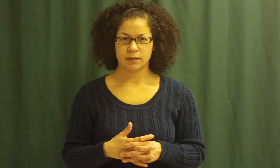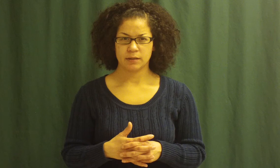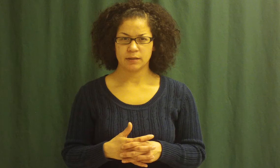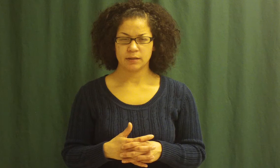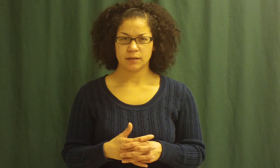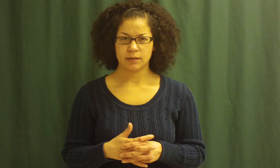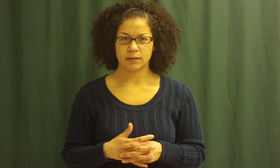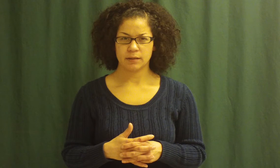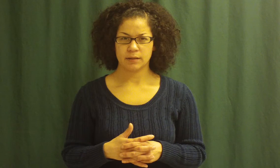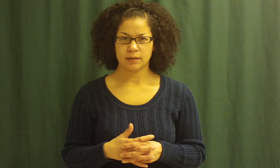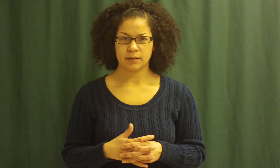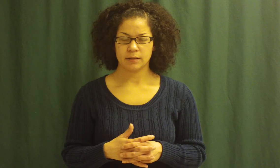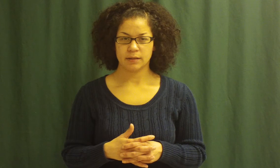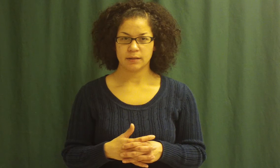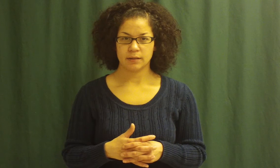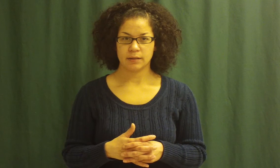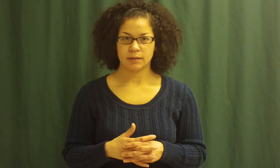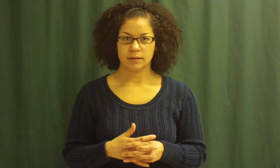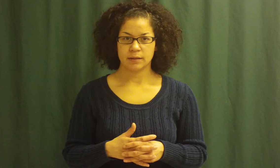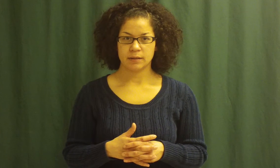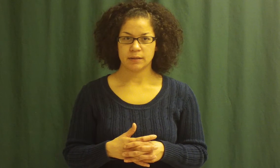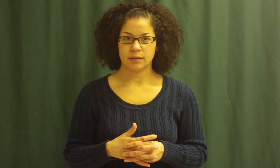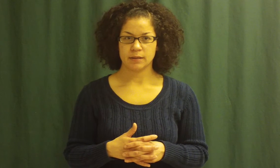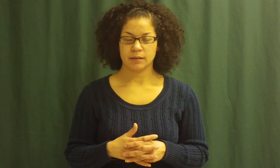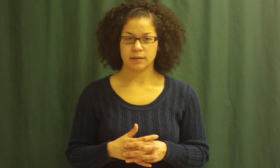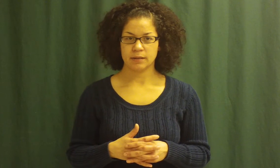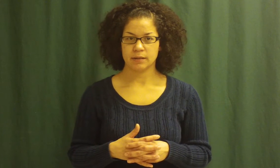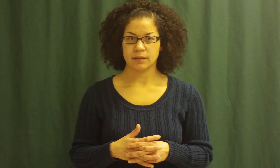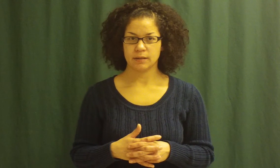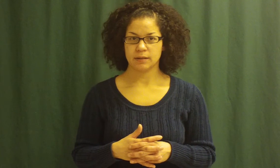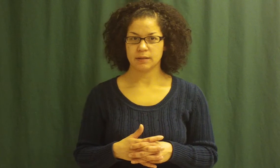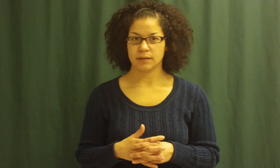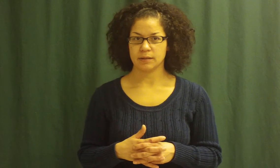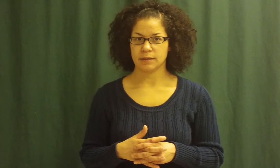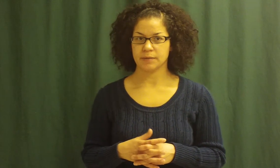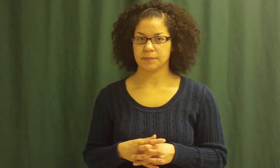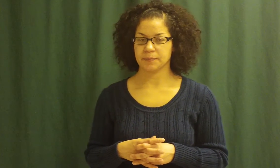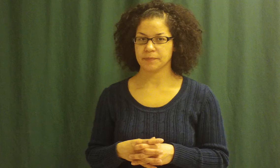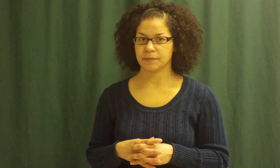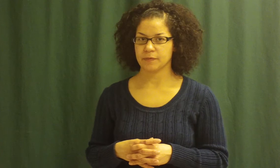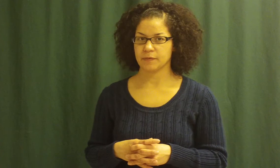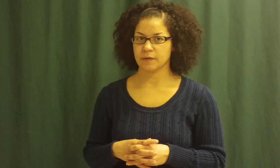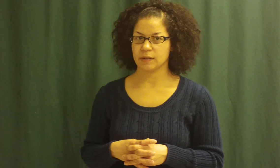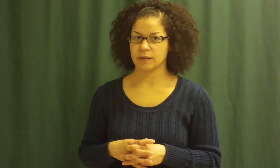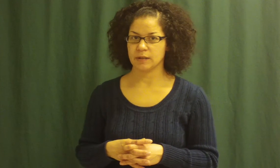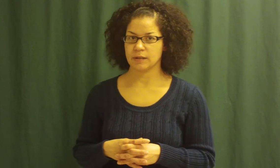heredity or instincts, which are biologically fixed patterns of behavior.